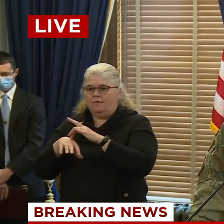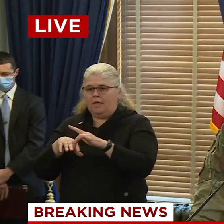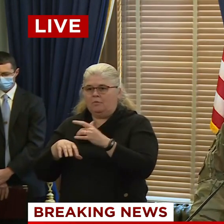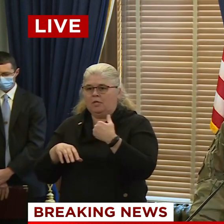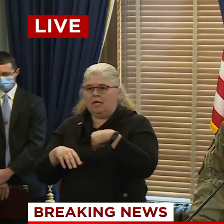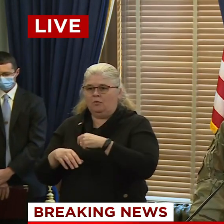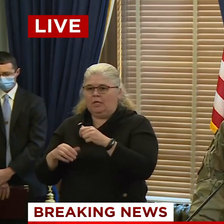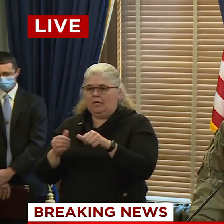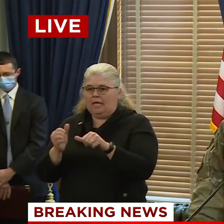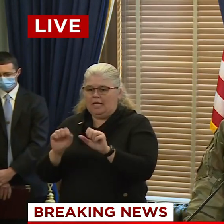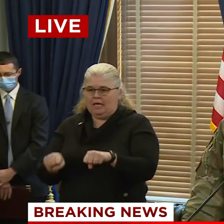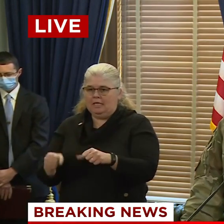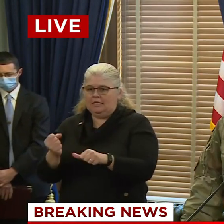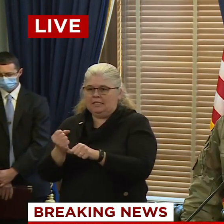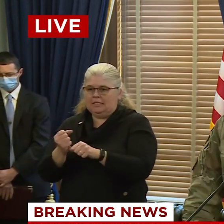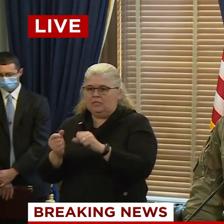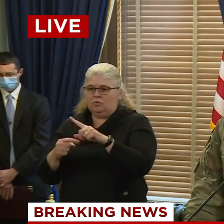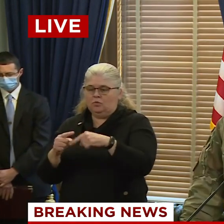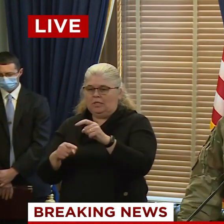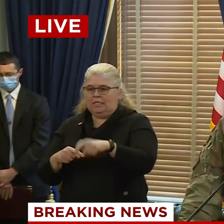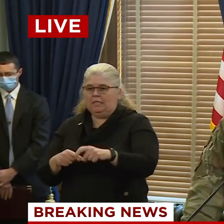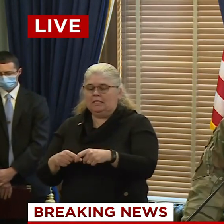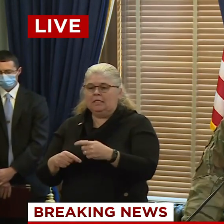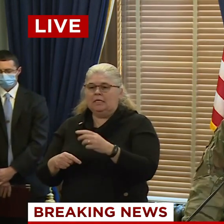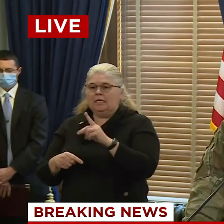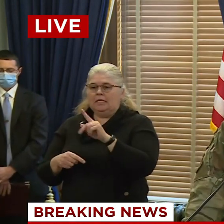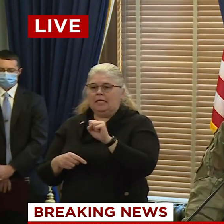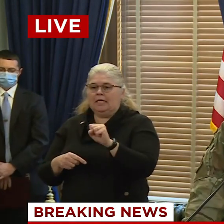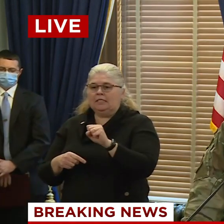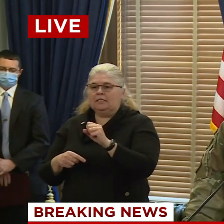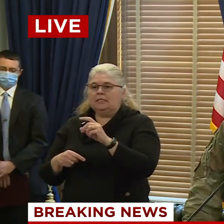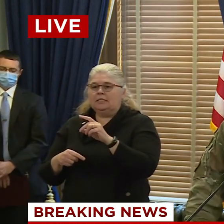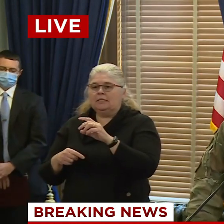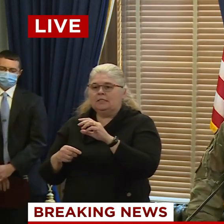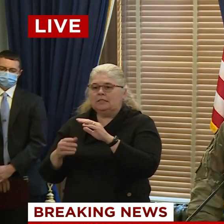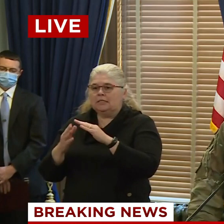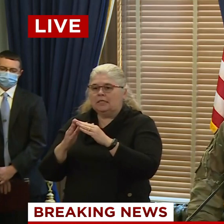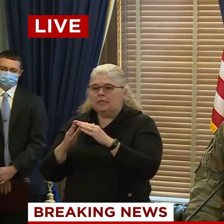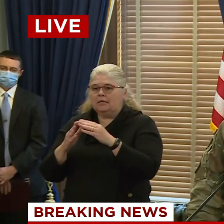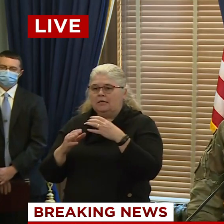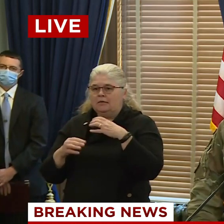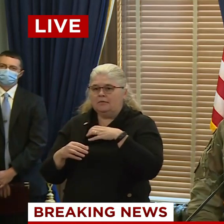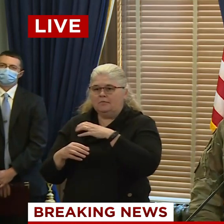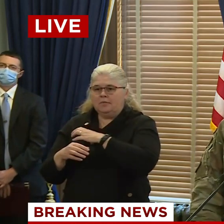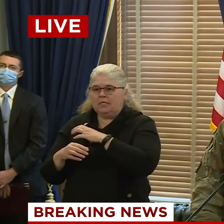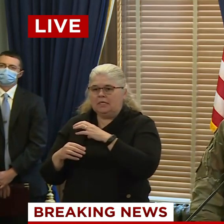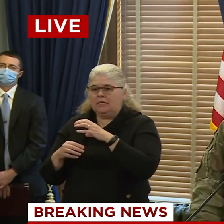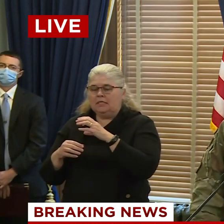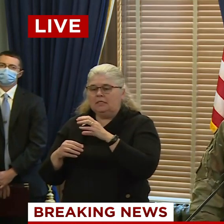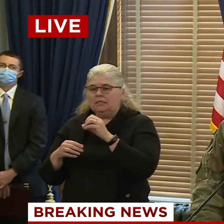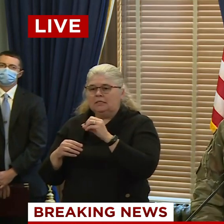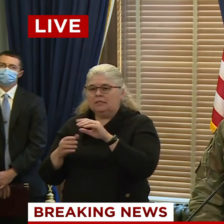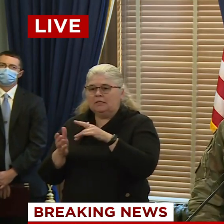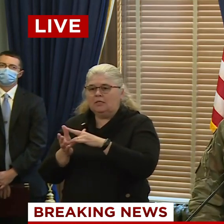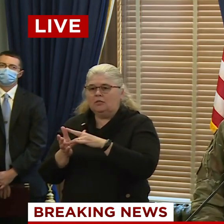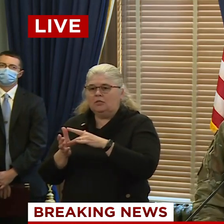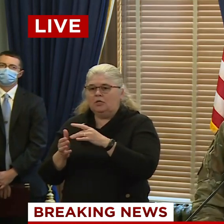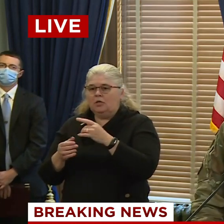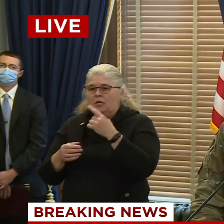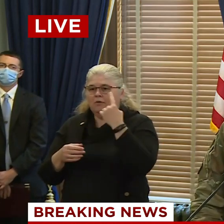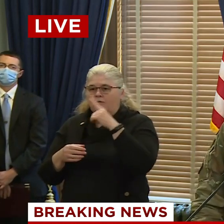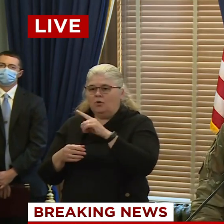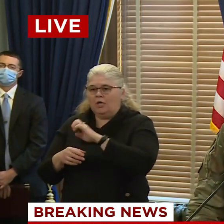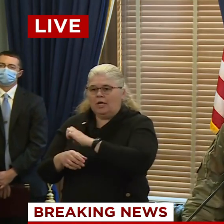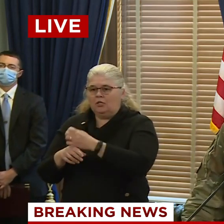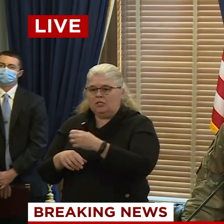ready to assist when they need it. The Kansas Corporation Commission is the emergency services function lead for this, for energy and for